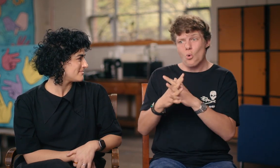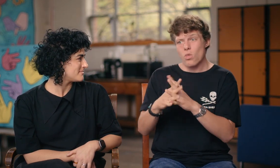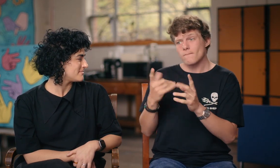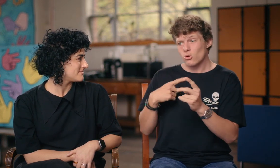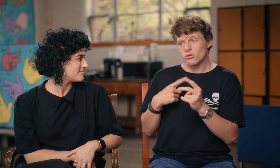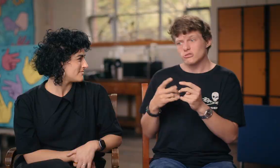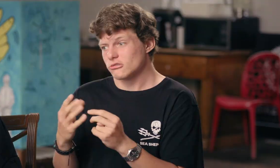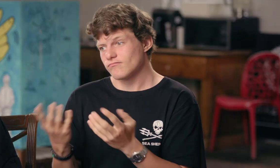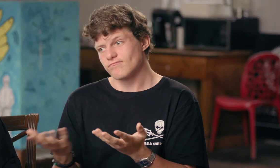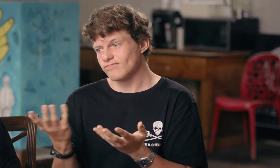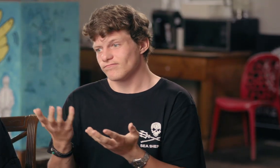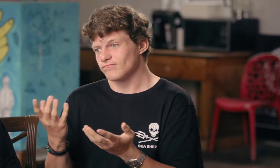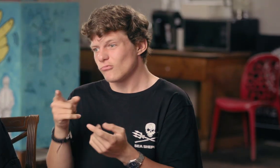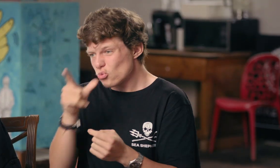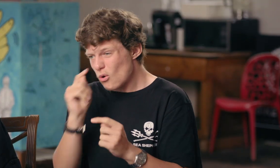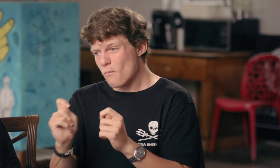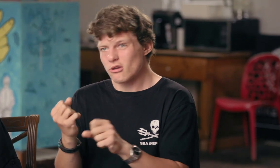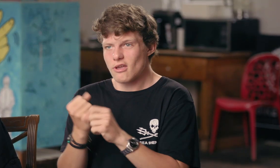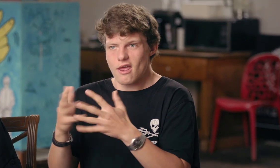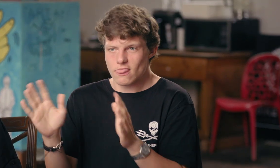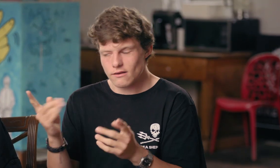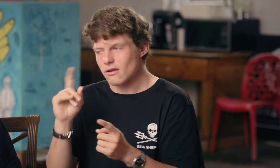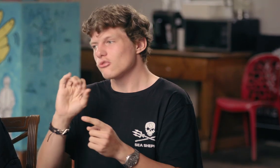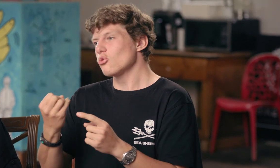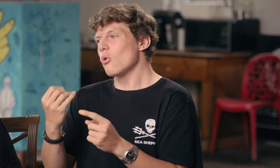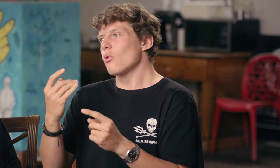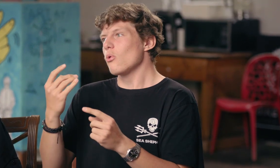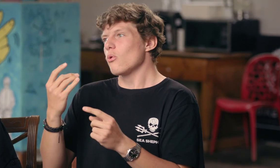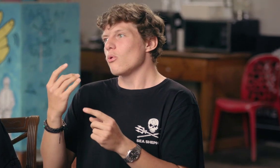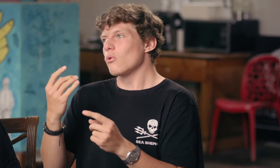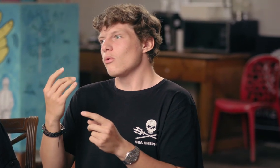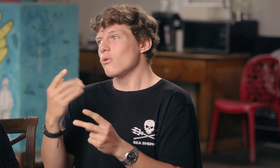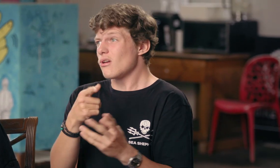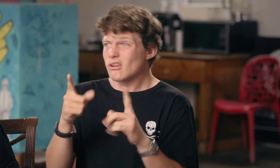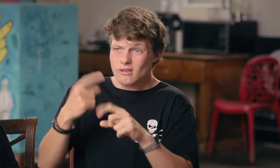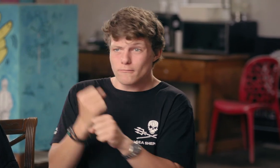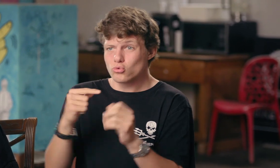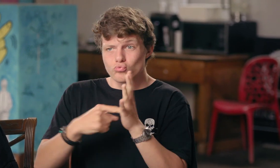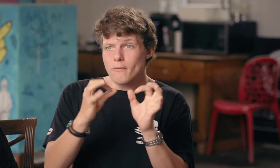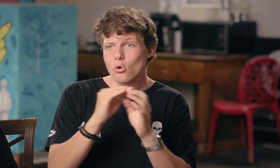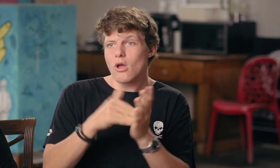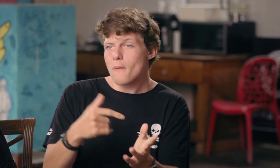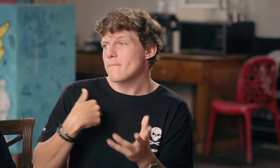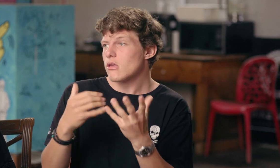worthwhile. Because, for example, Trade Block Cafe helped me gain hospitality experience. After I finished